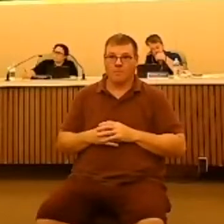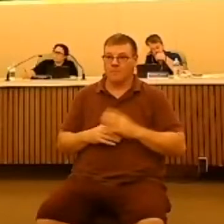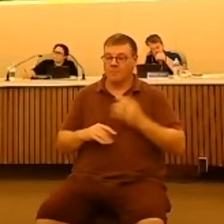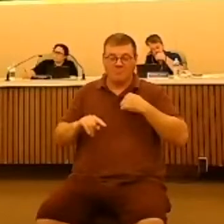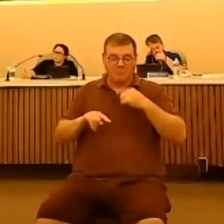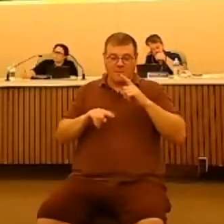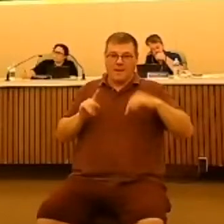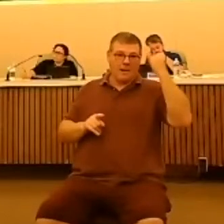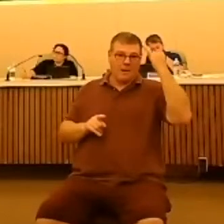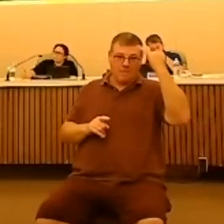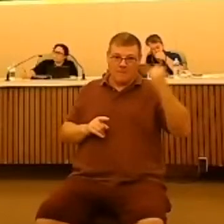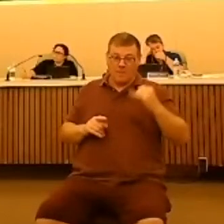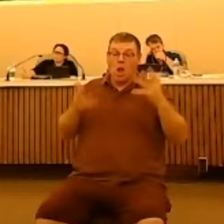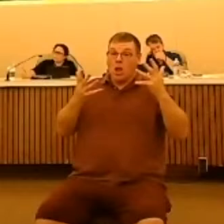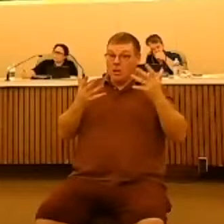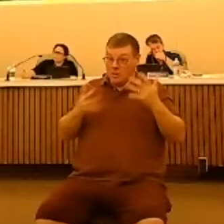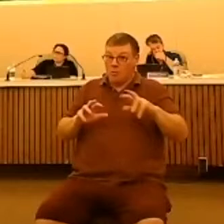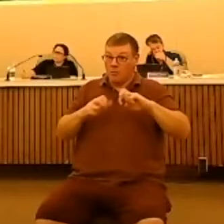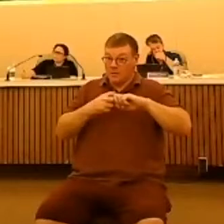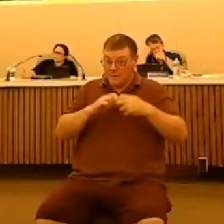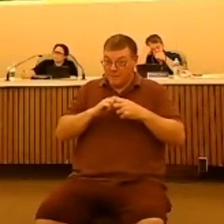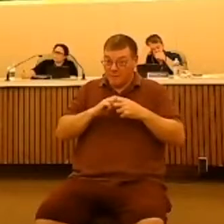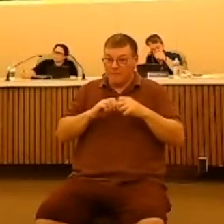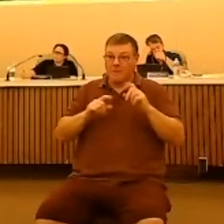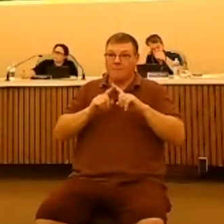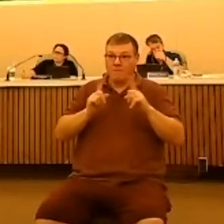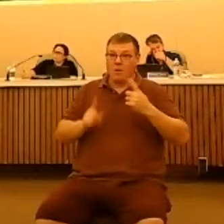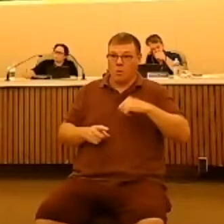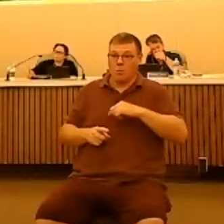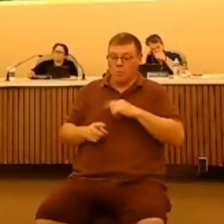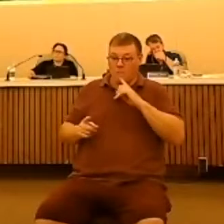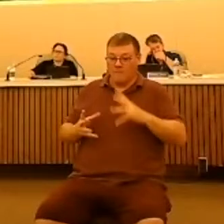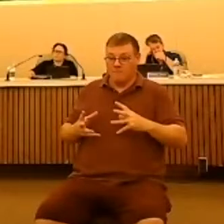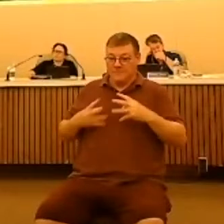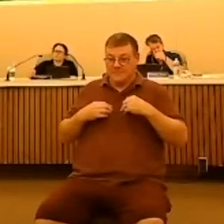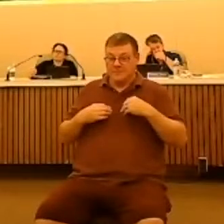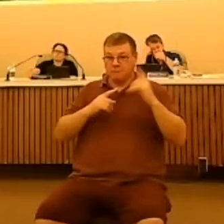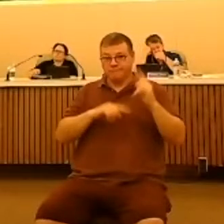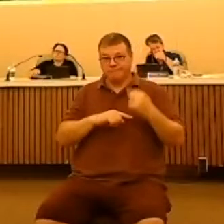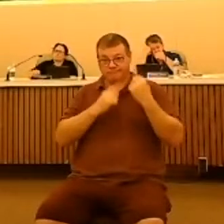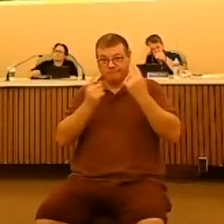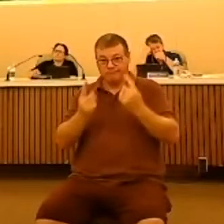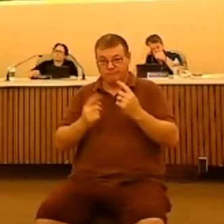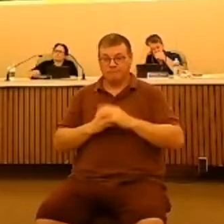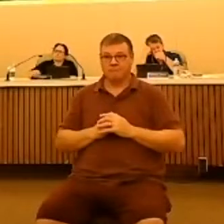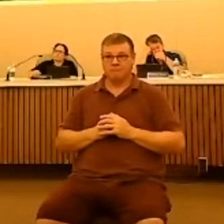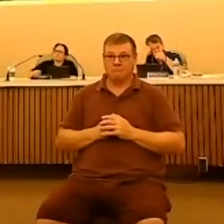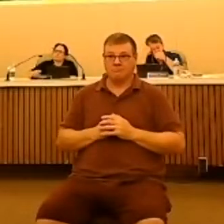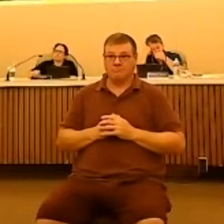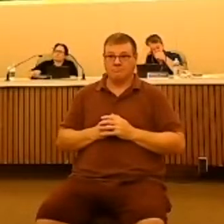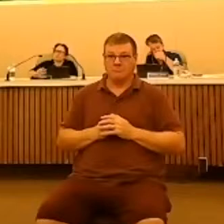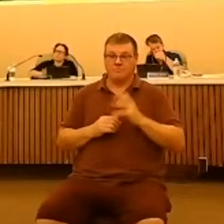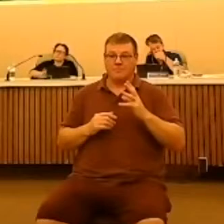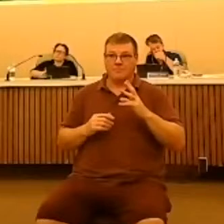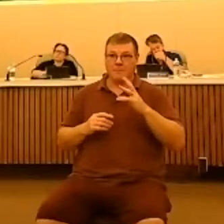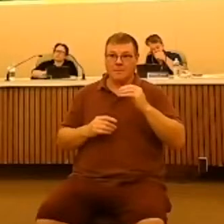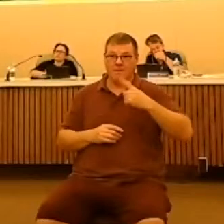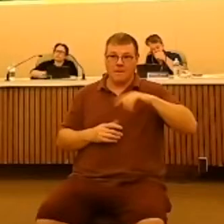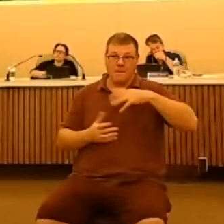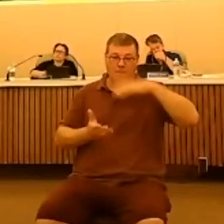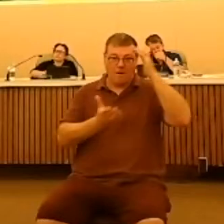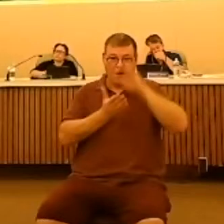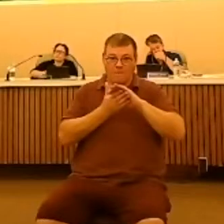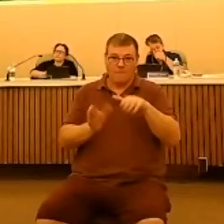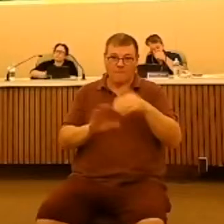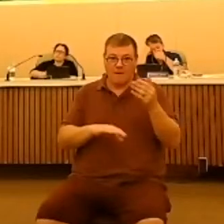even imagine. It's already difficult, but again, it's something we've accepted over the years. I still say we, my husband passed